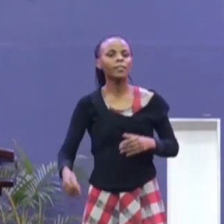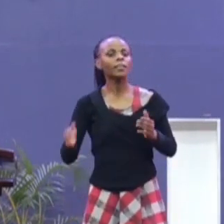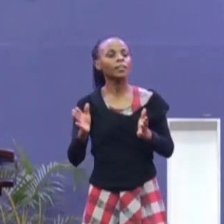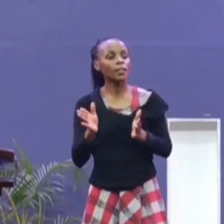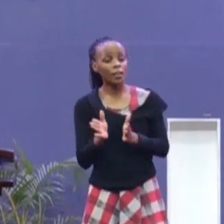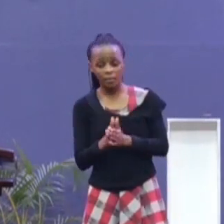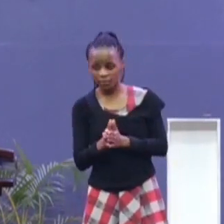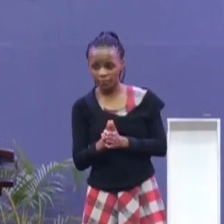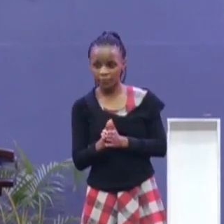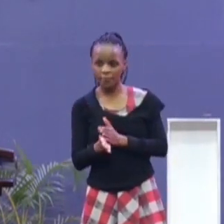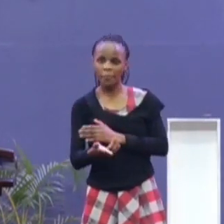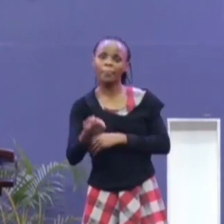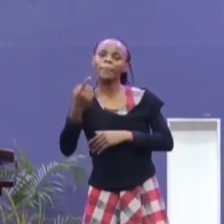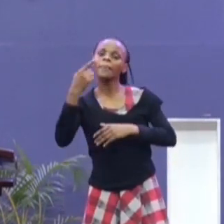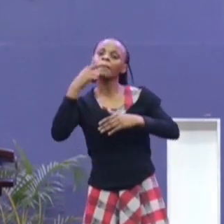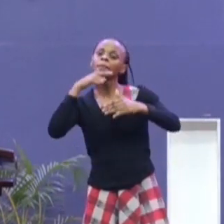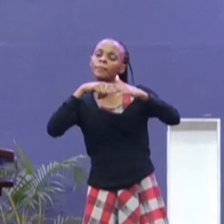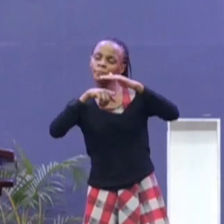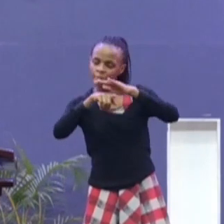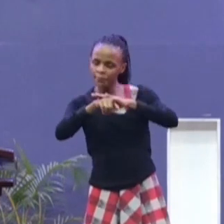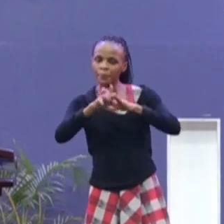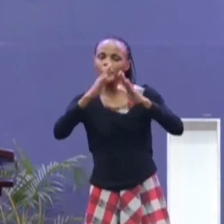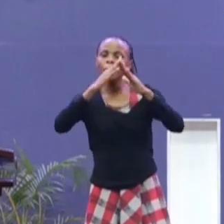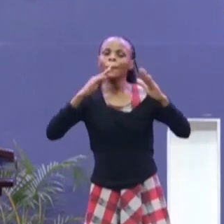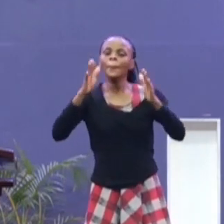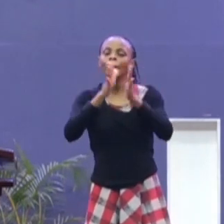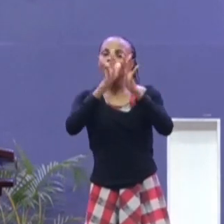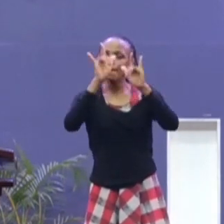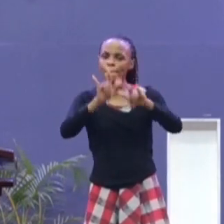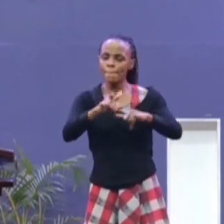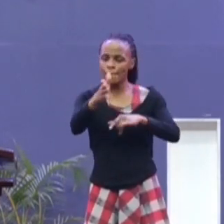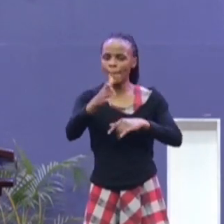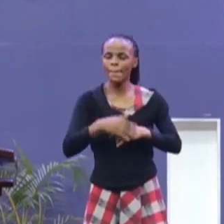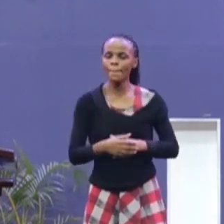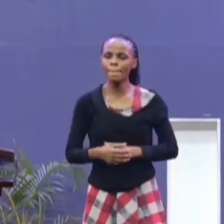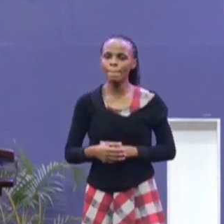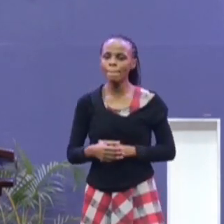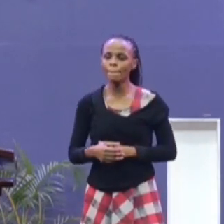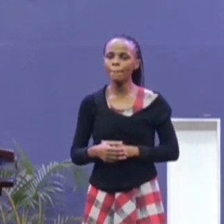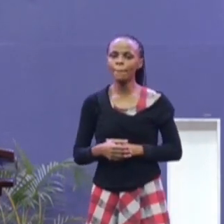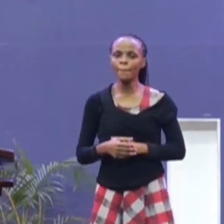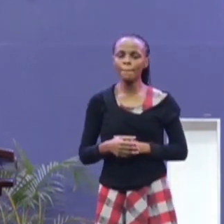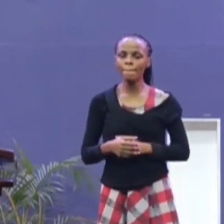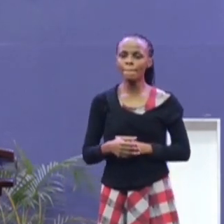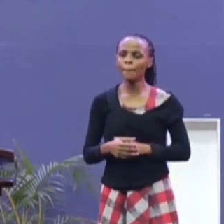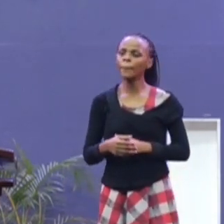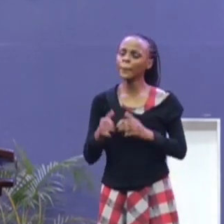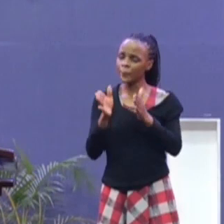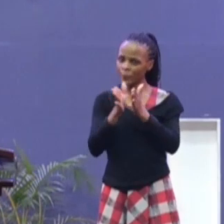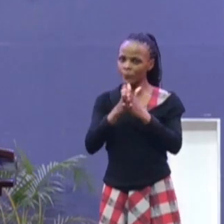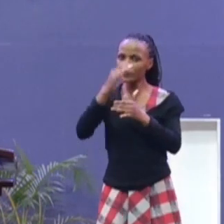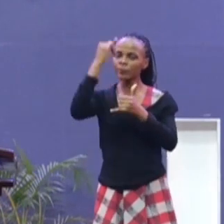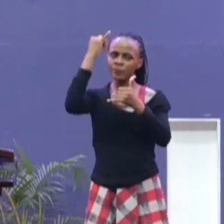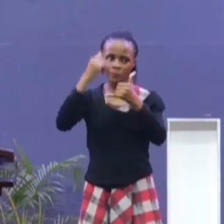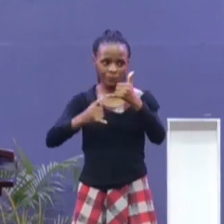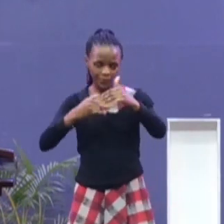go in and live there. Ne bayingira ne babera omwo. And the final condition